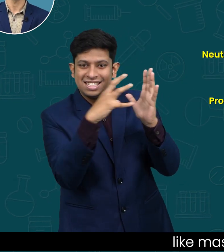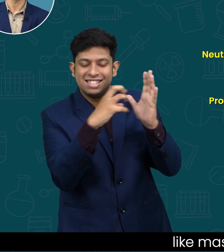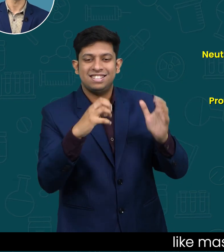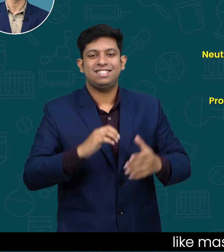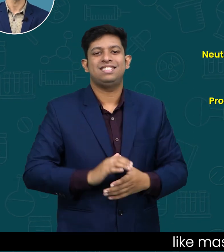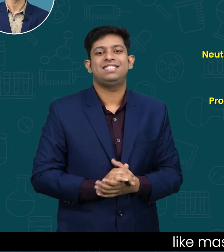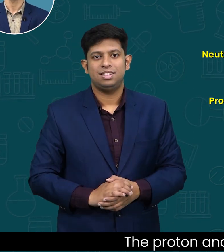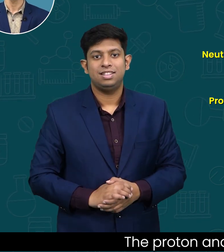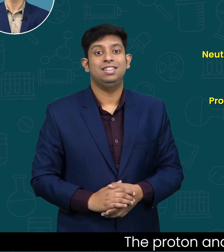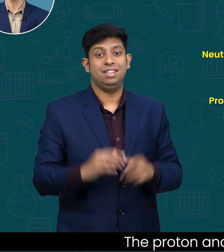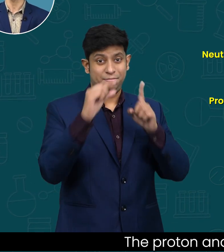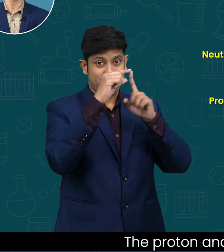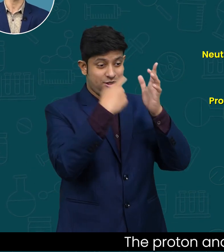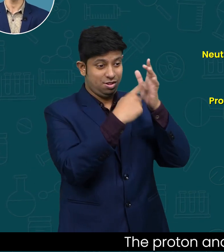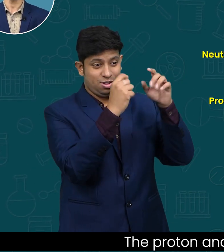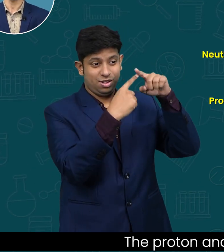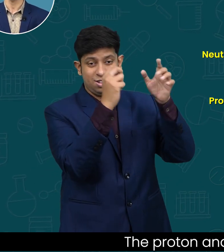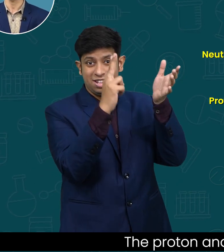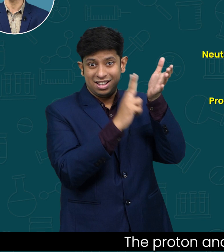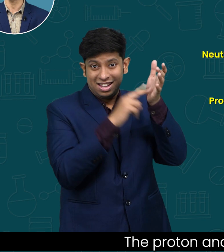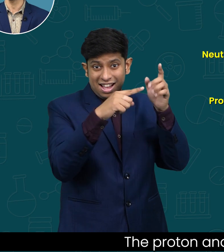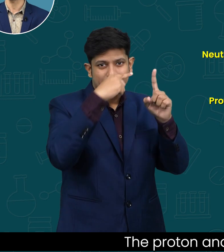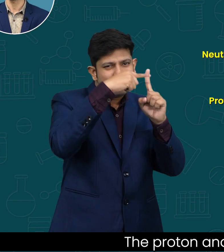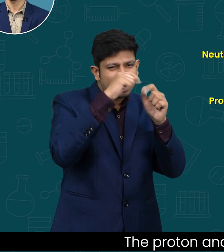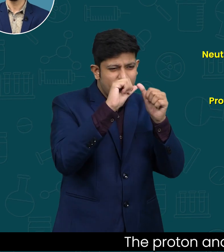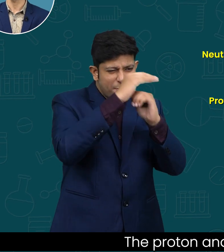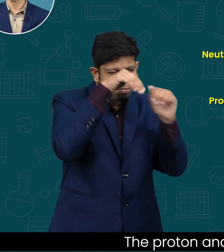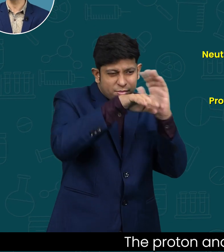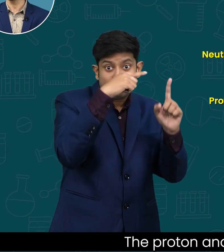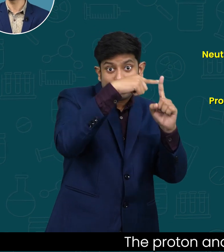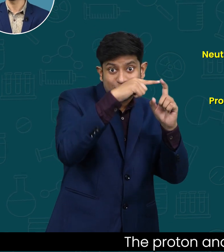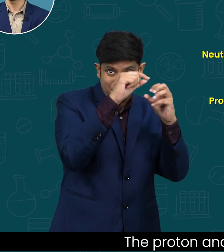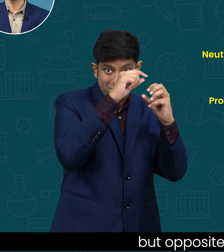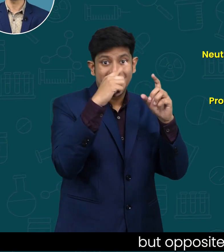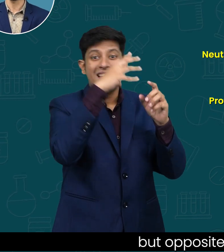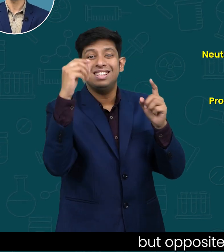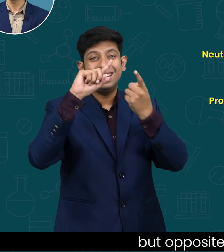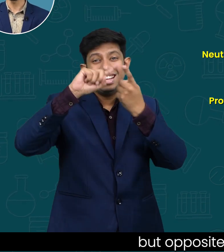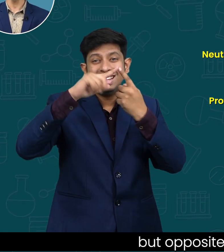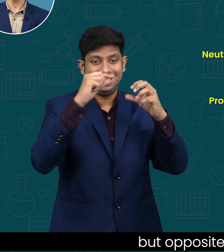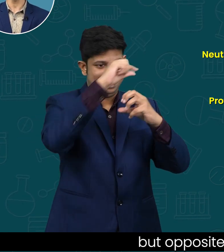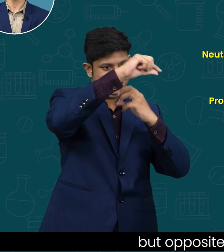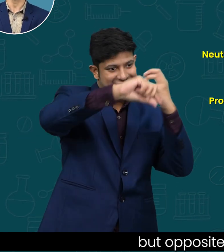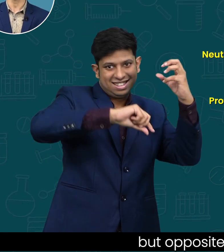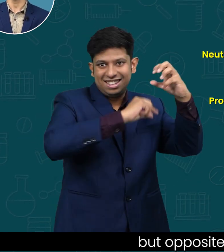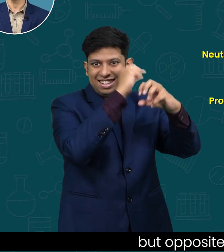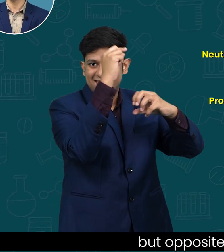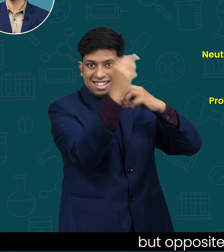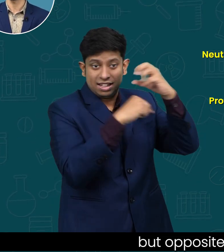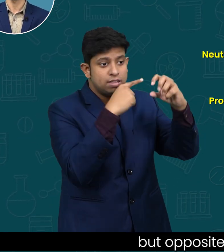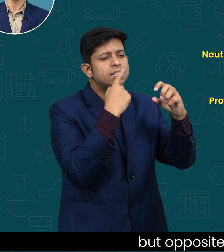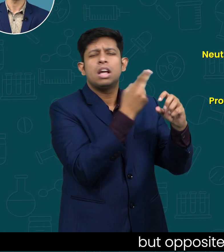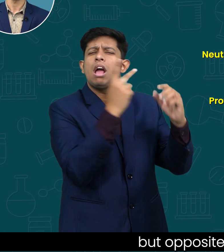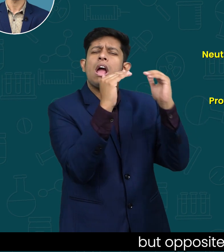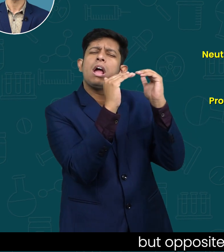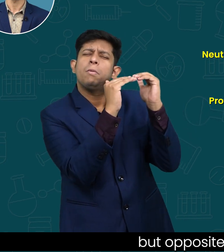charge. The proton and electron have equal but opposite electrical